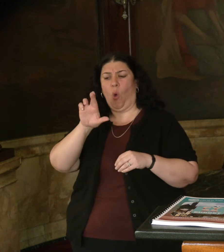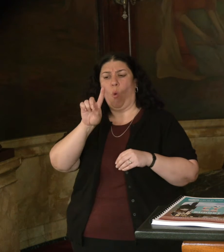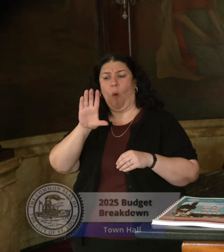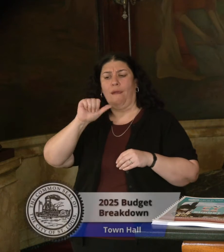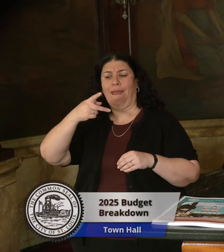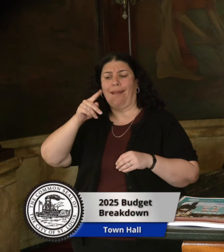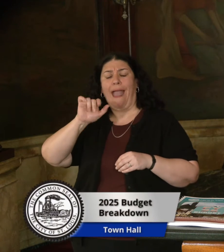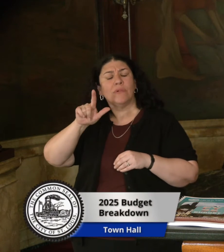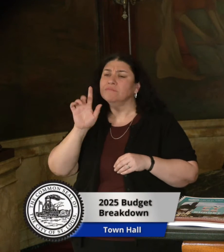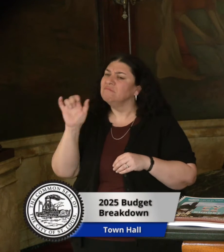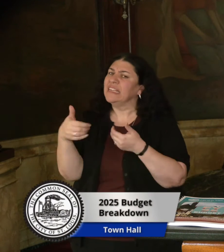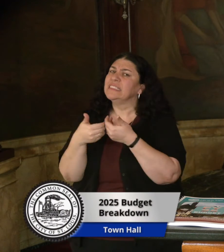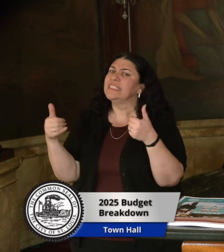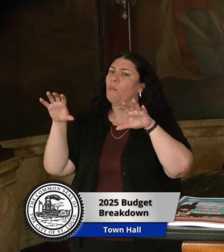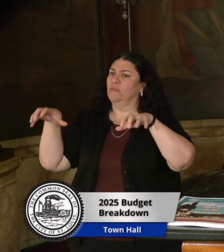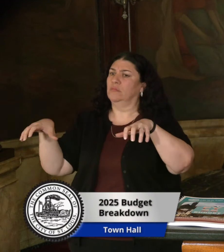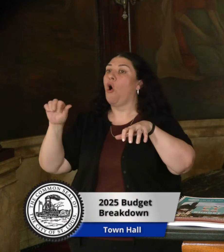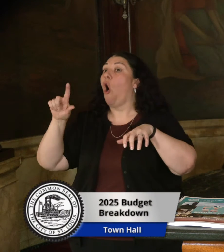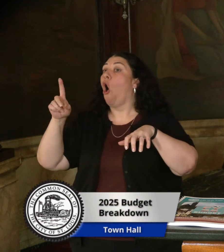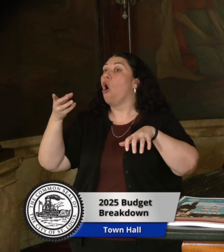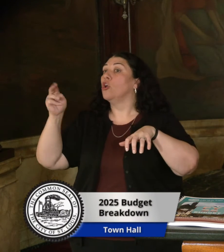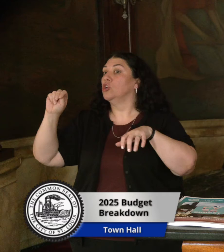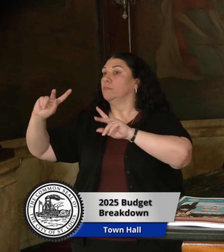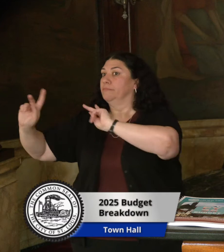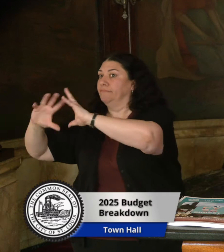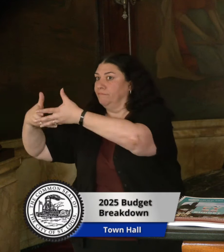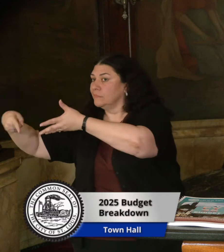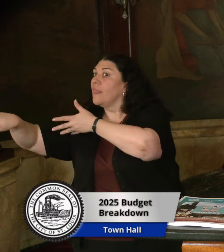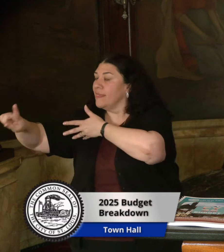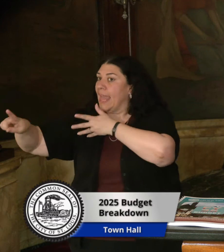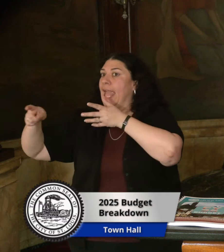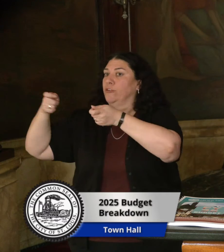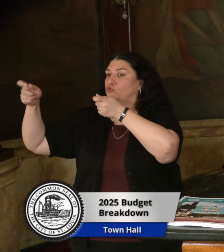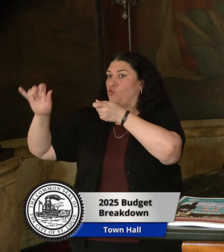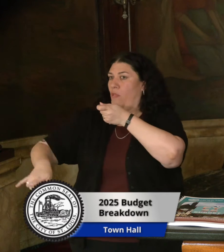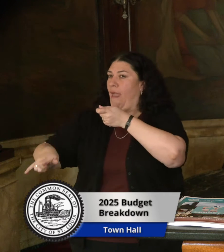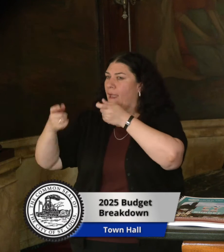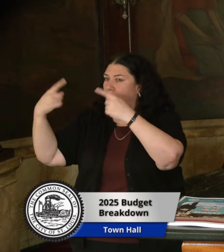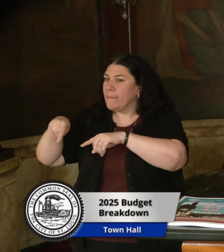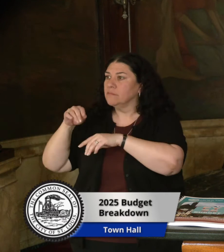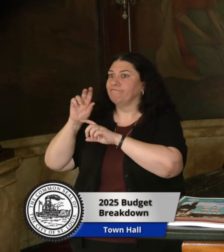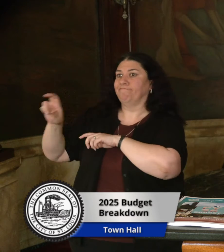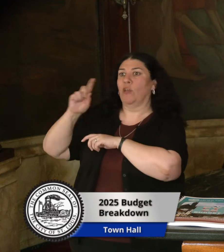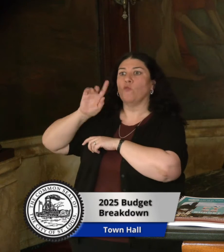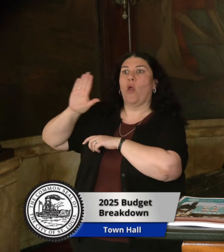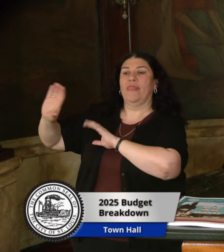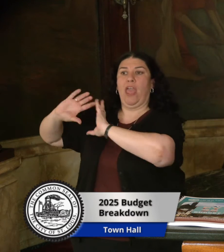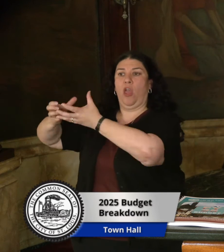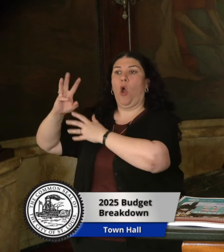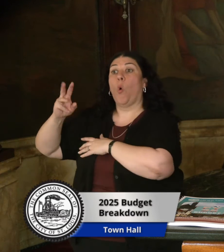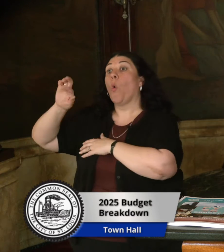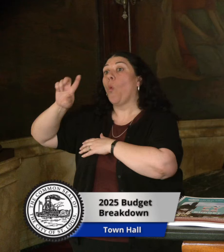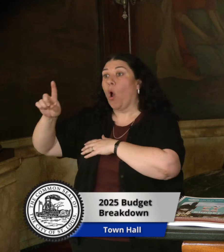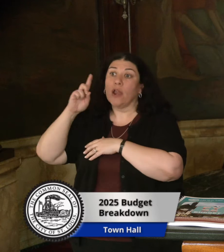is a separate pot of funds that the alderpeople control that goes to specific capital projects in their wards. And a majority of ward capital is